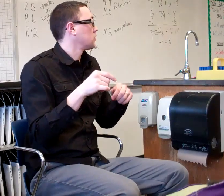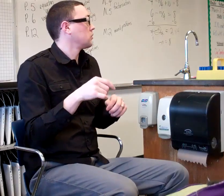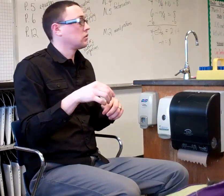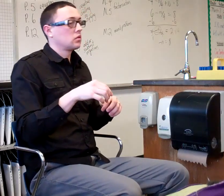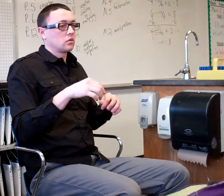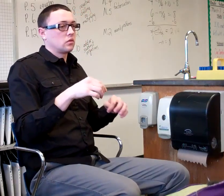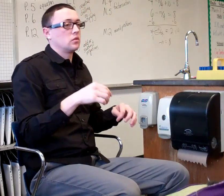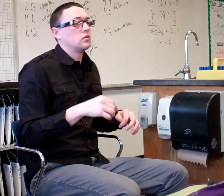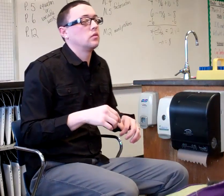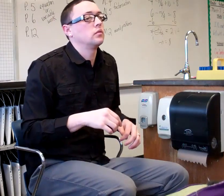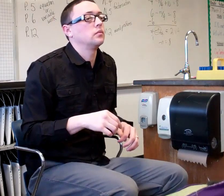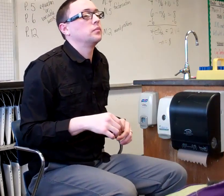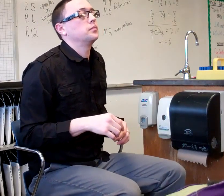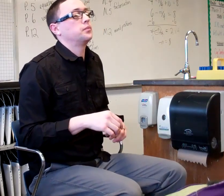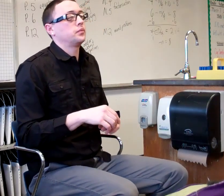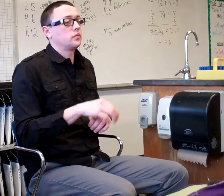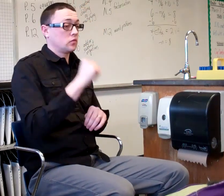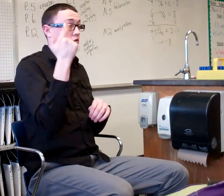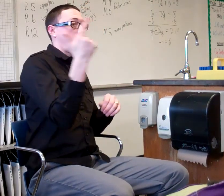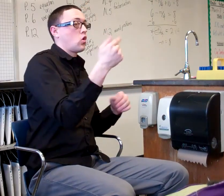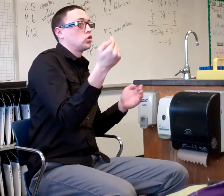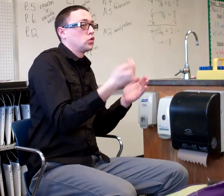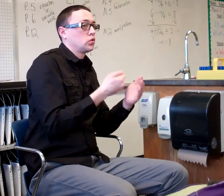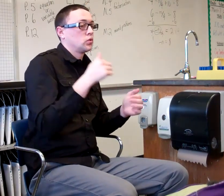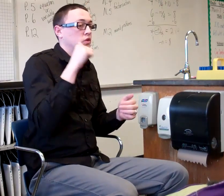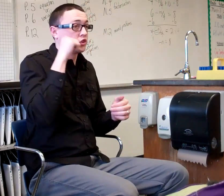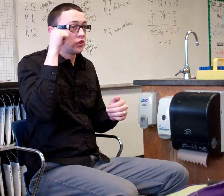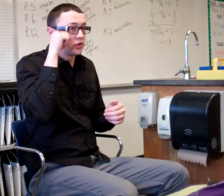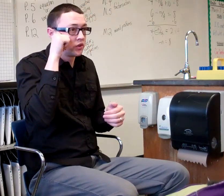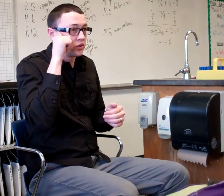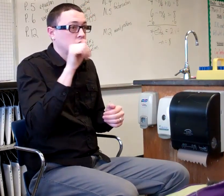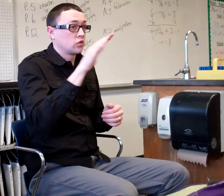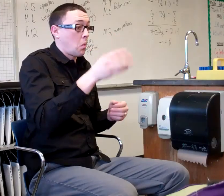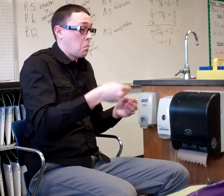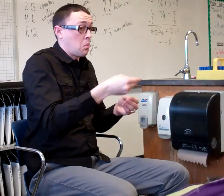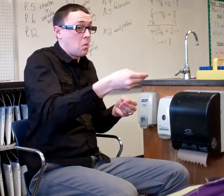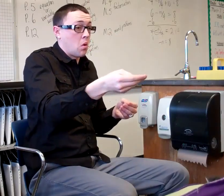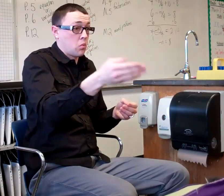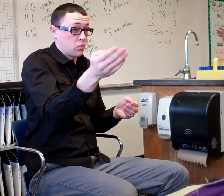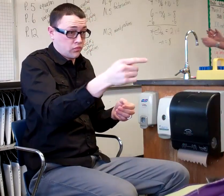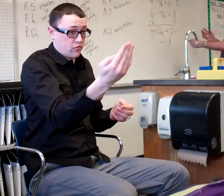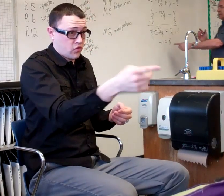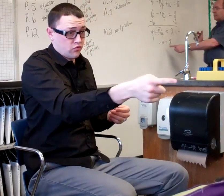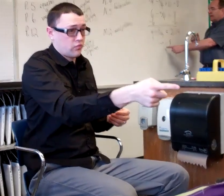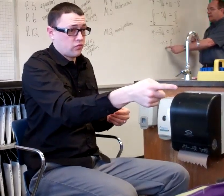through these steps? It was all new yesterday. So if your handout's beside you, you should be able to see at the bottom